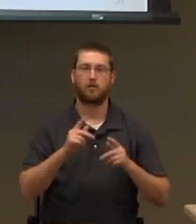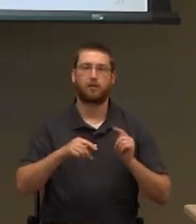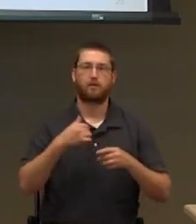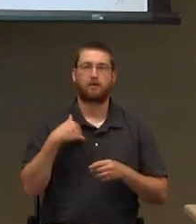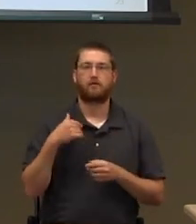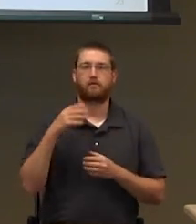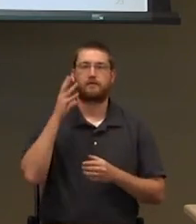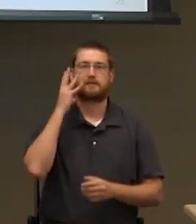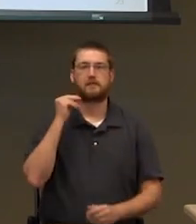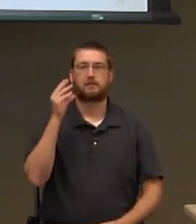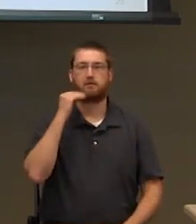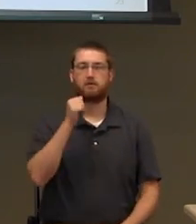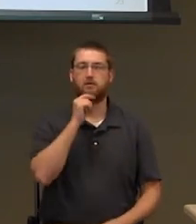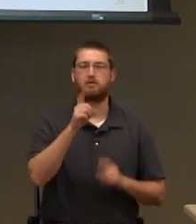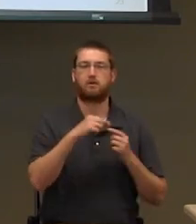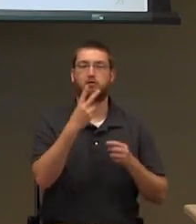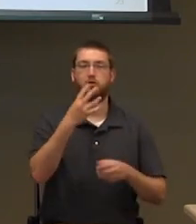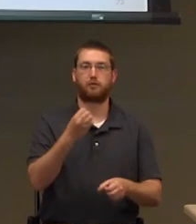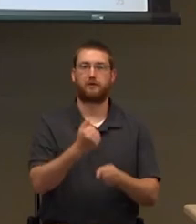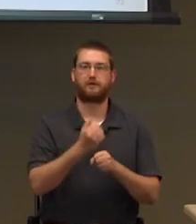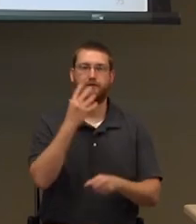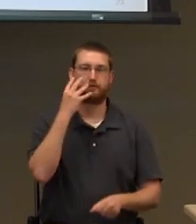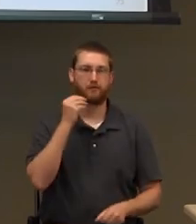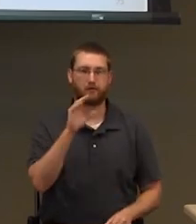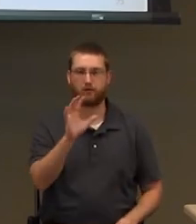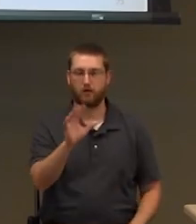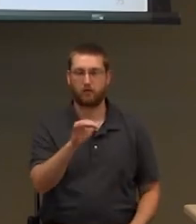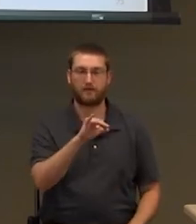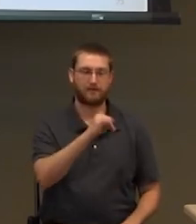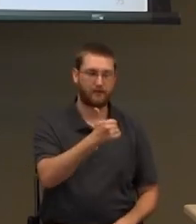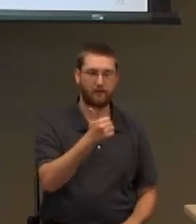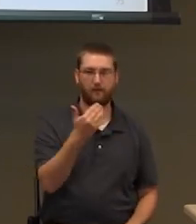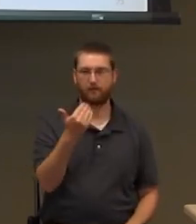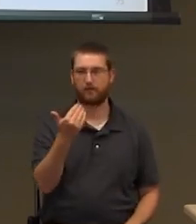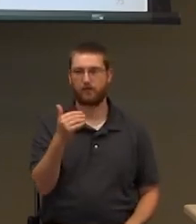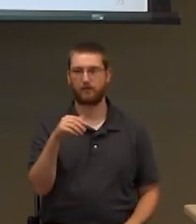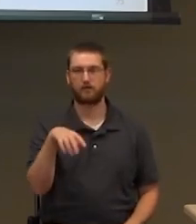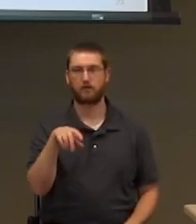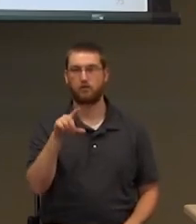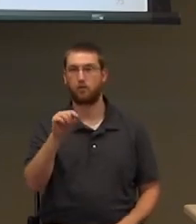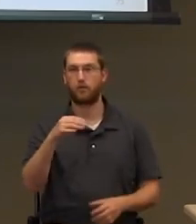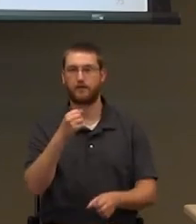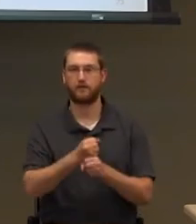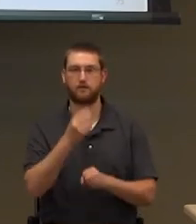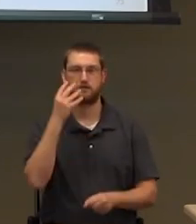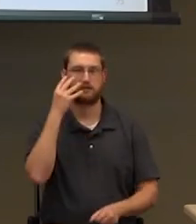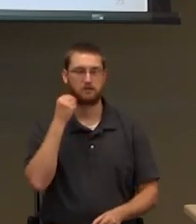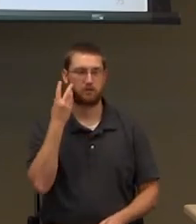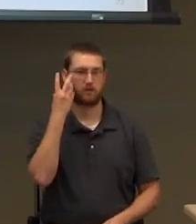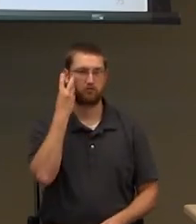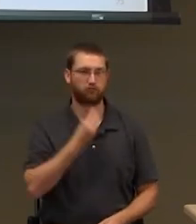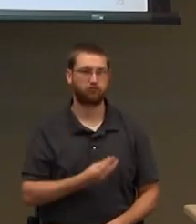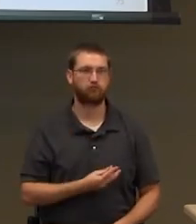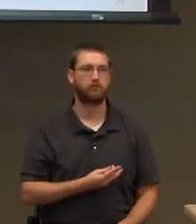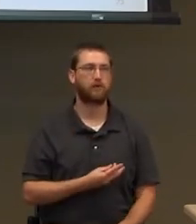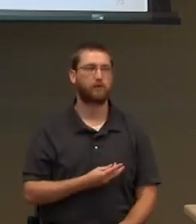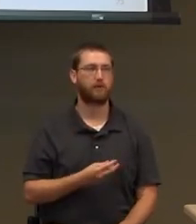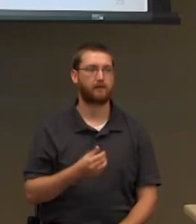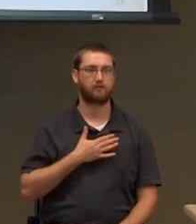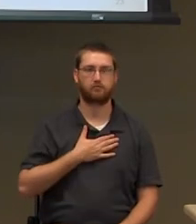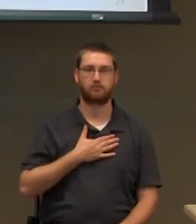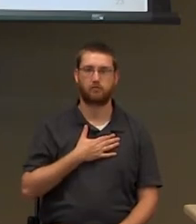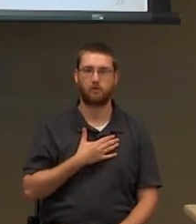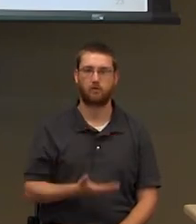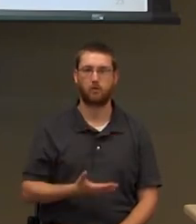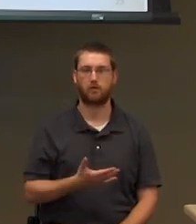we're not talking about 2 years of experience. We're talking 10, 15, 20 years. Experience, right. And so they're willing to,